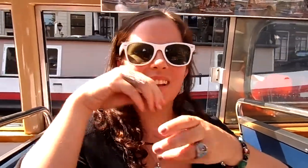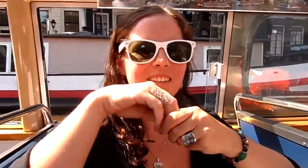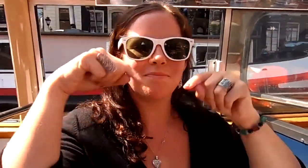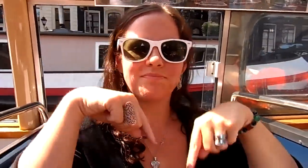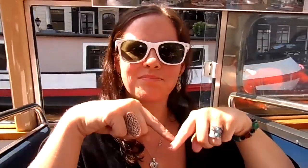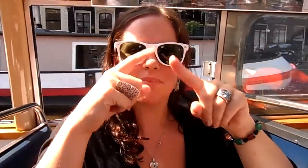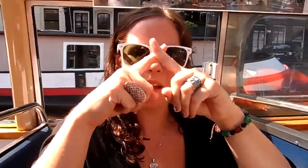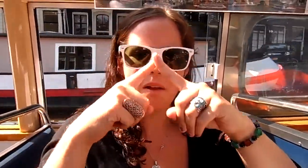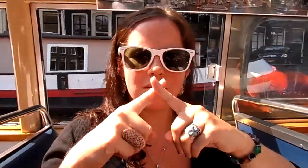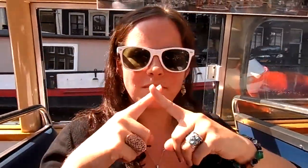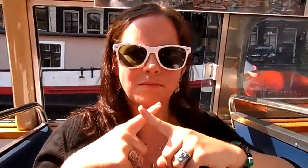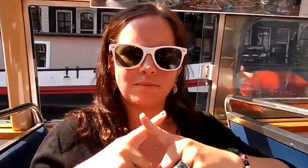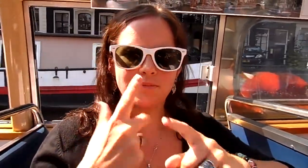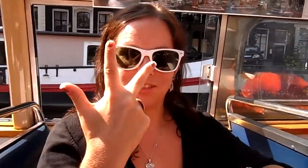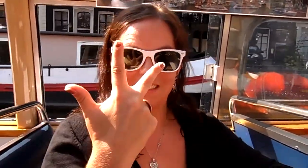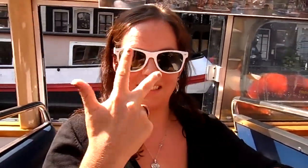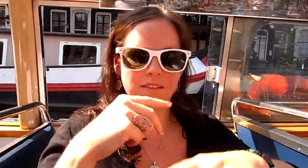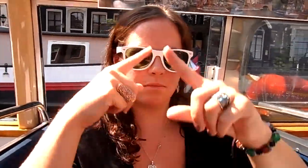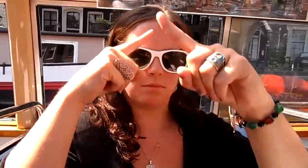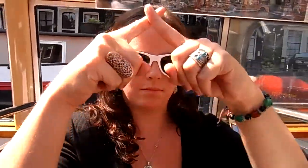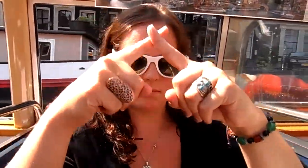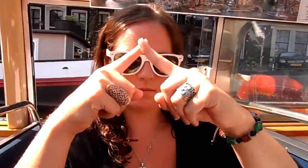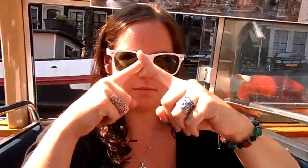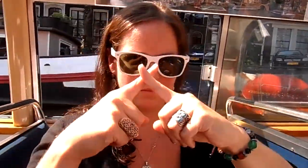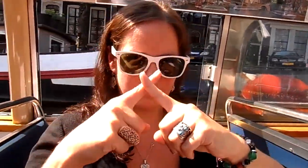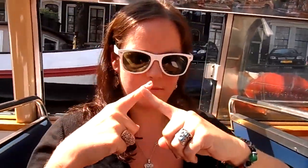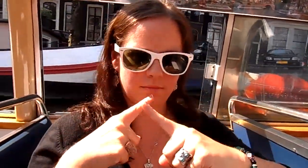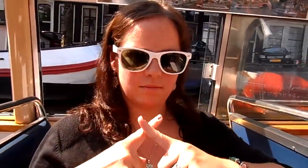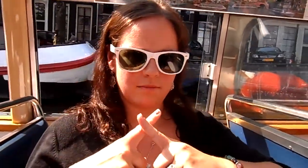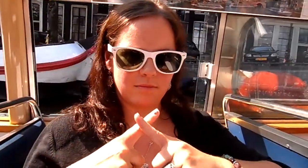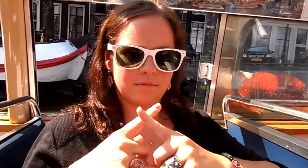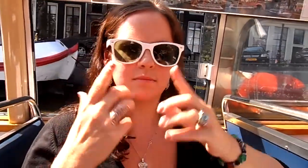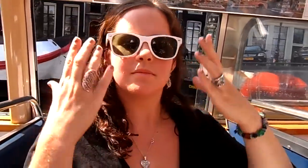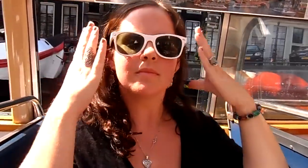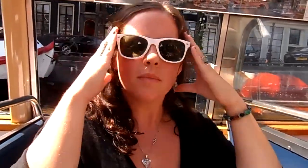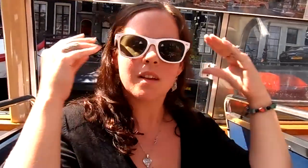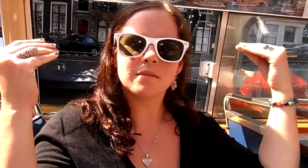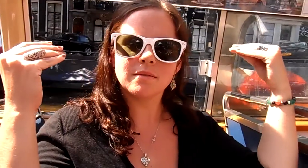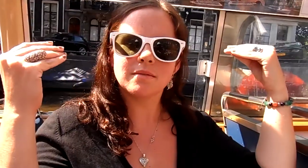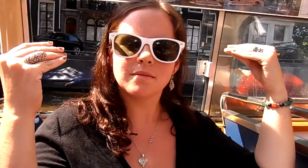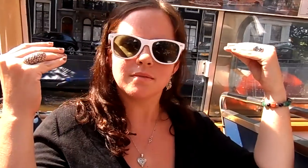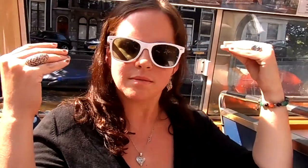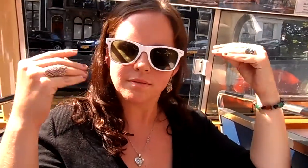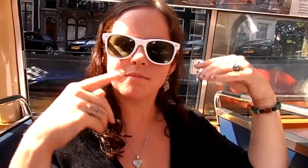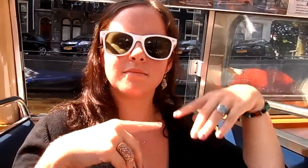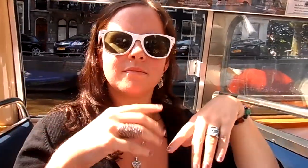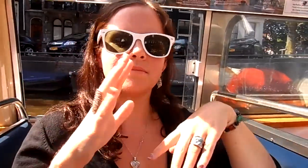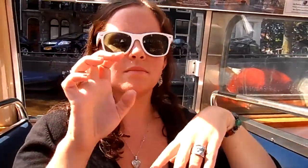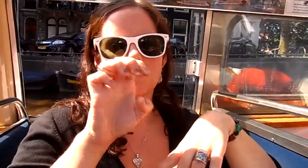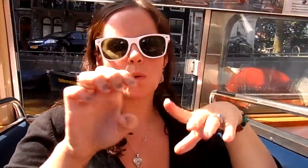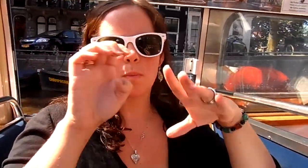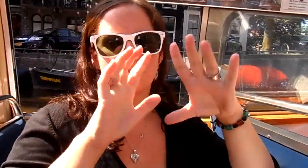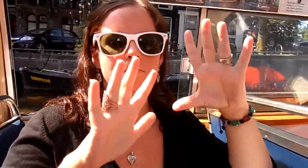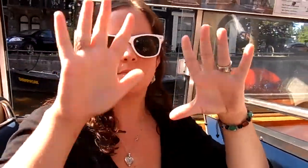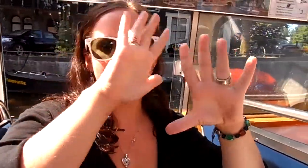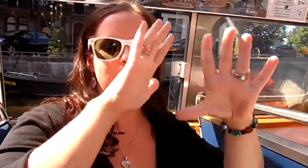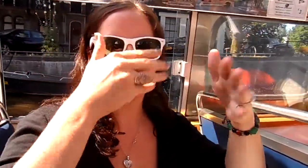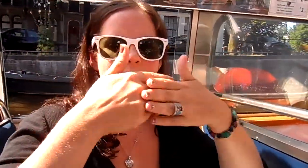houses to the left and to the right. There are a lot of different types of gables, but the most common ones are the stepped gable, the